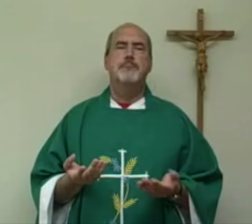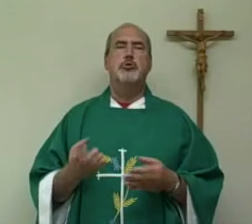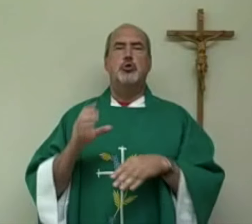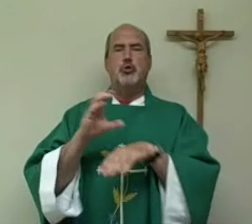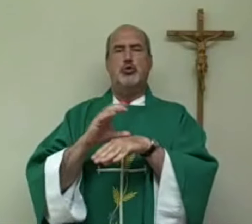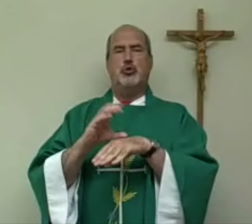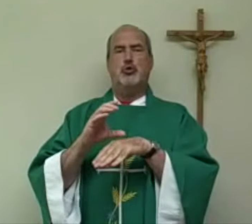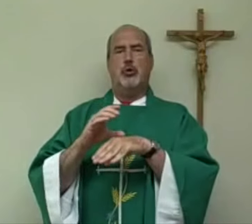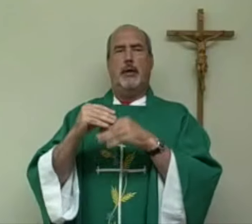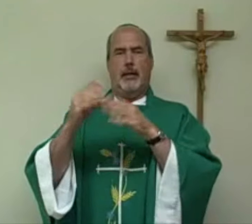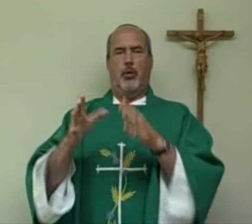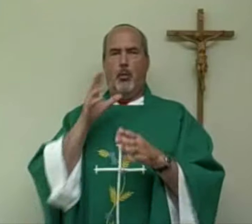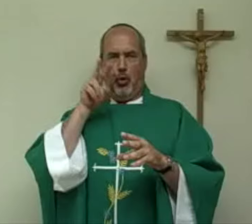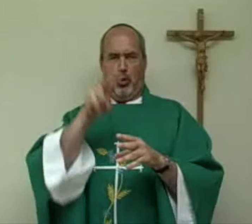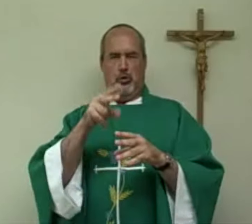have been real or false?